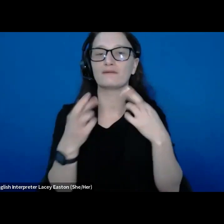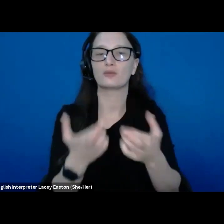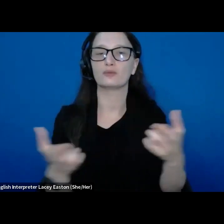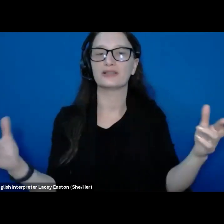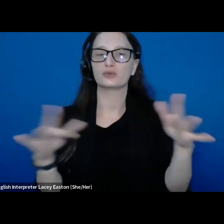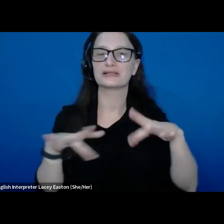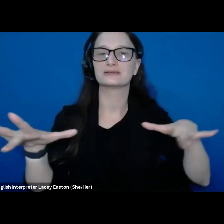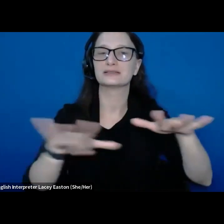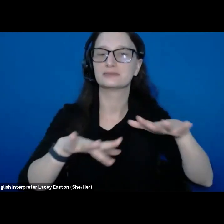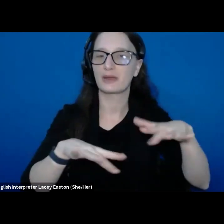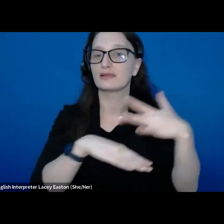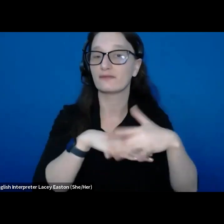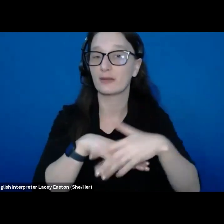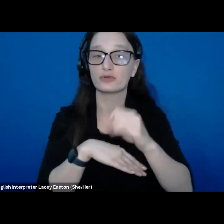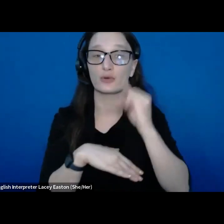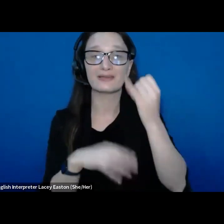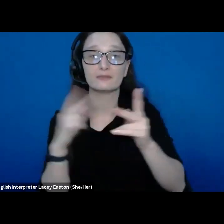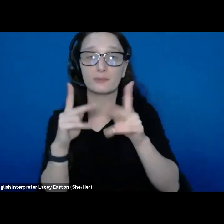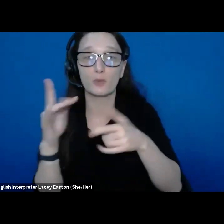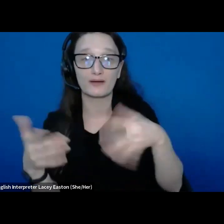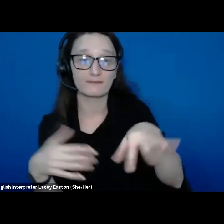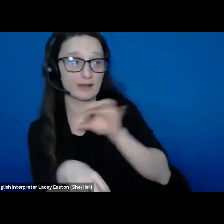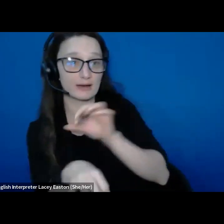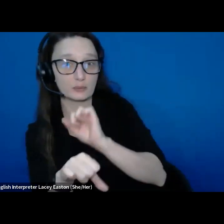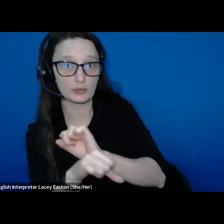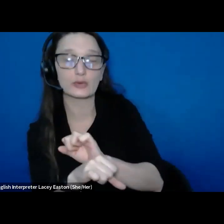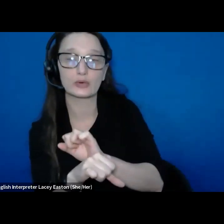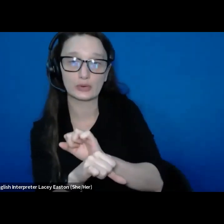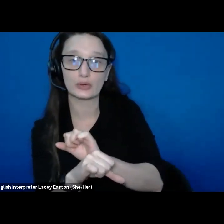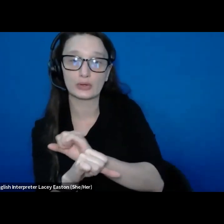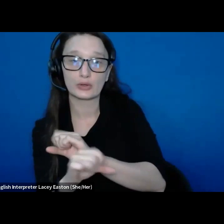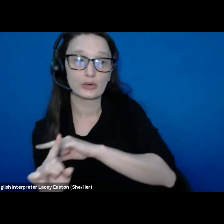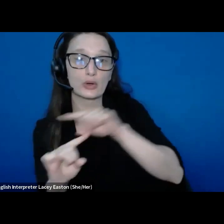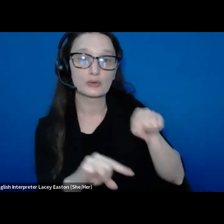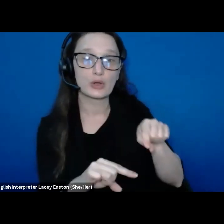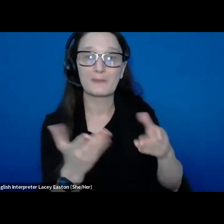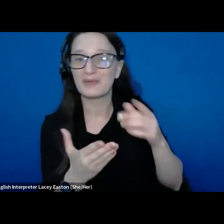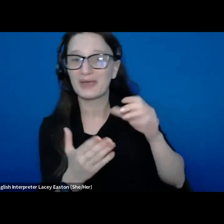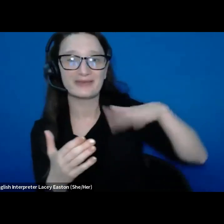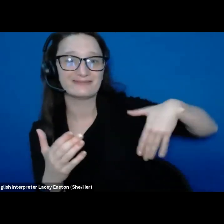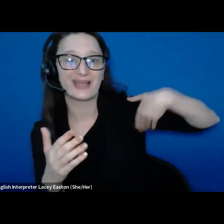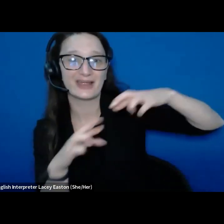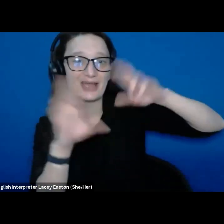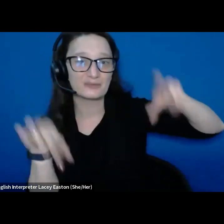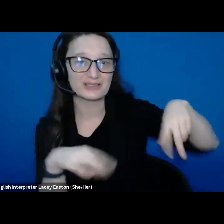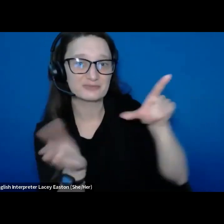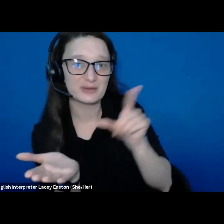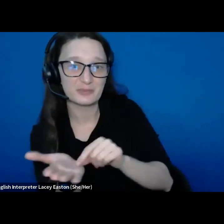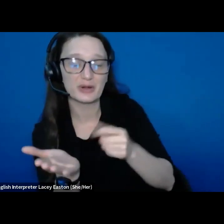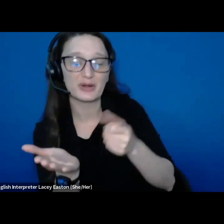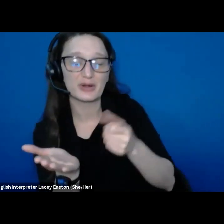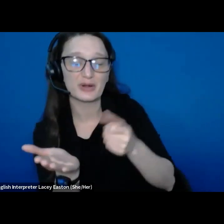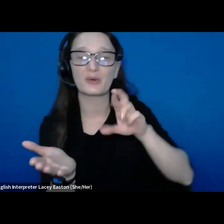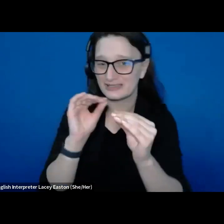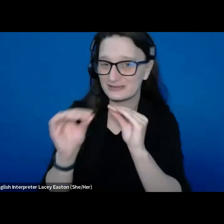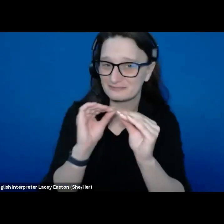that if we have job seekers come in who, maybe don't have their resume printed out or they need to fix up their resume a